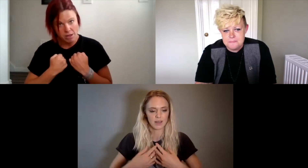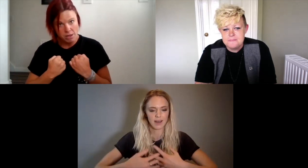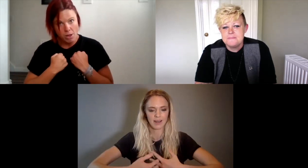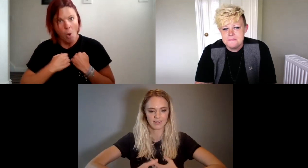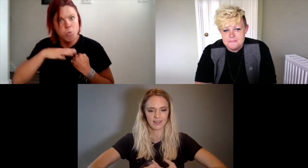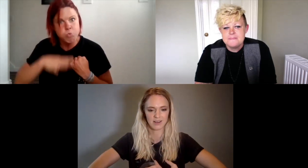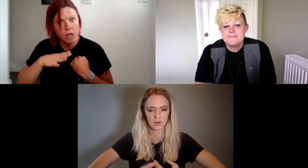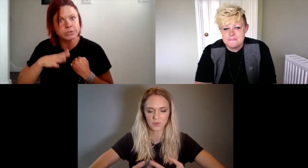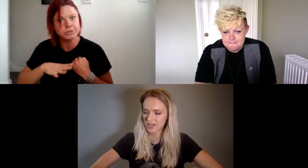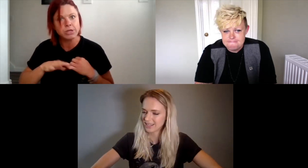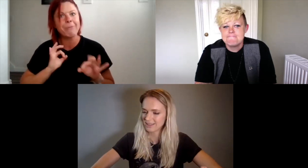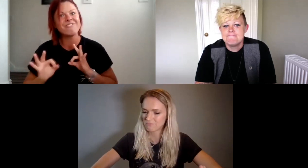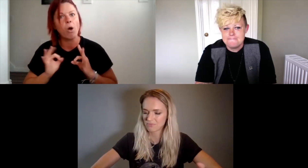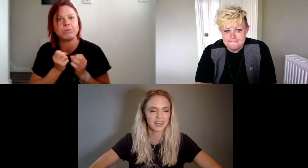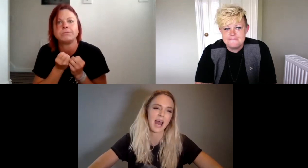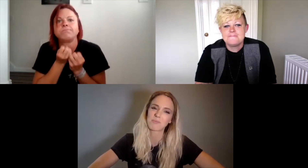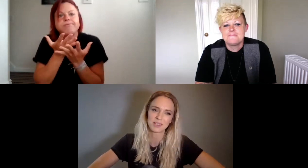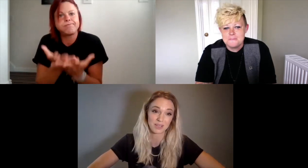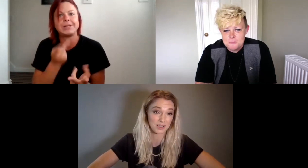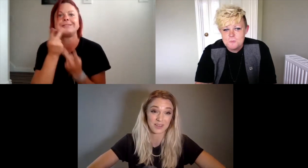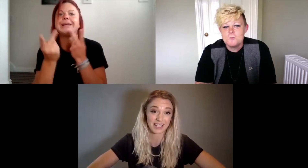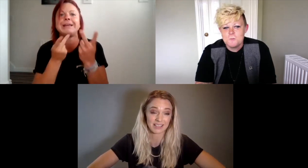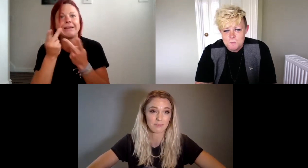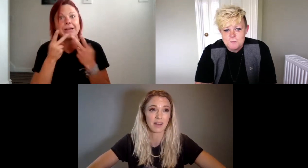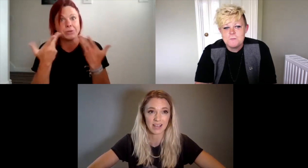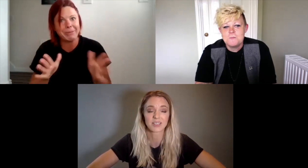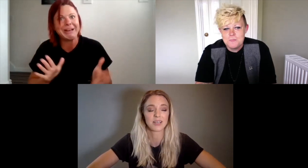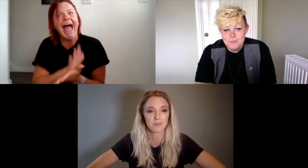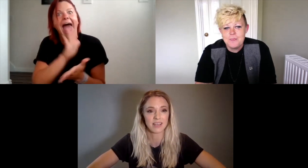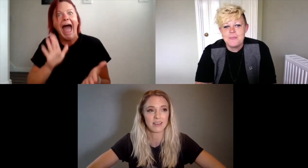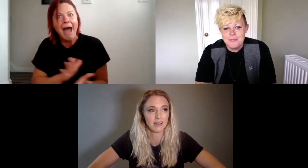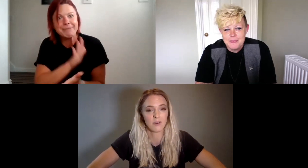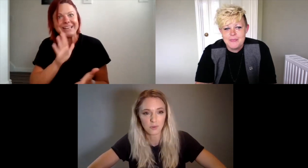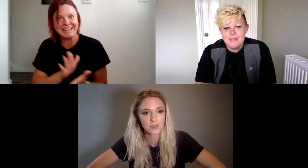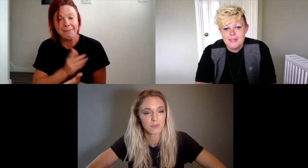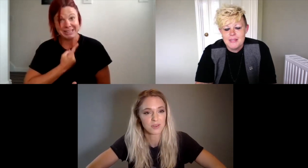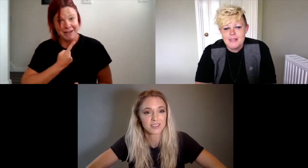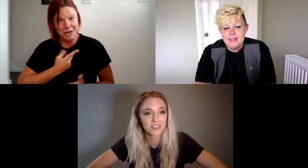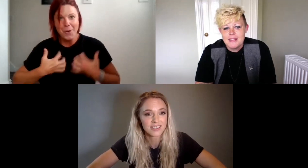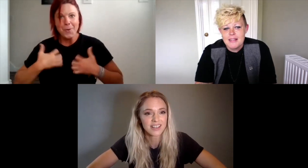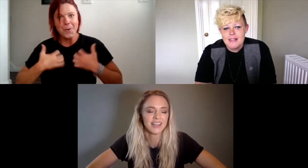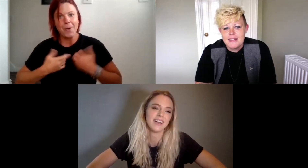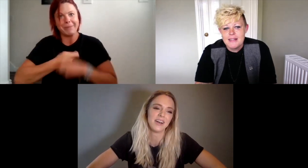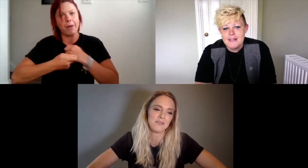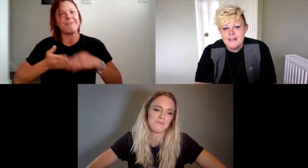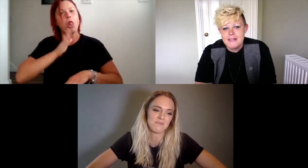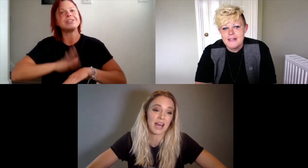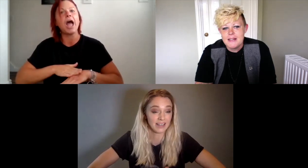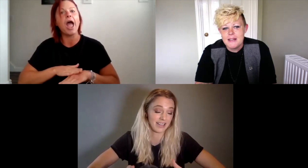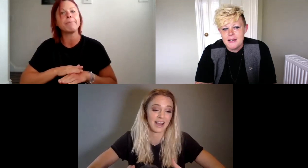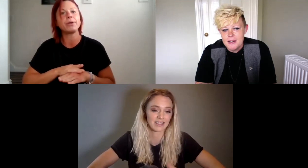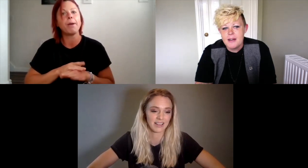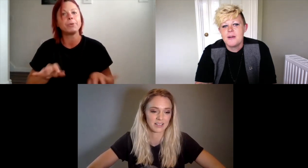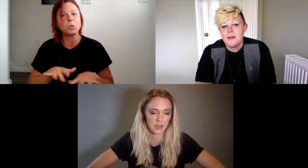it, and I'm really, really happy to be doing it, to actually be a full-time musician